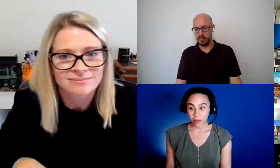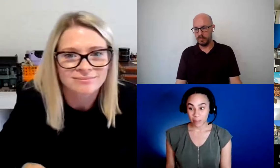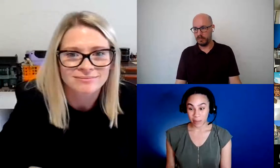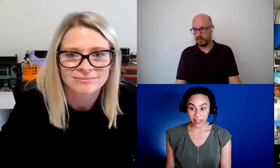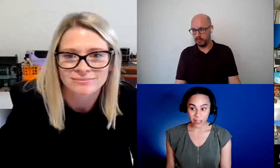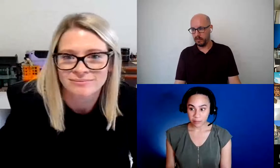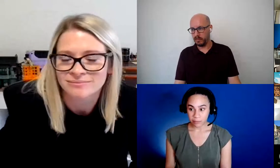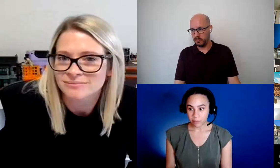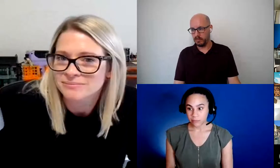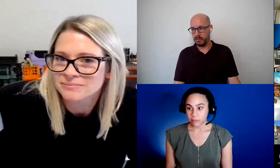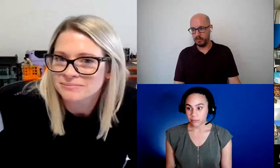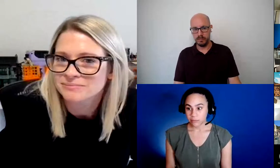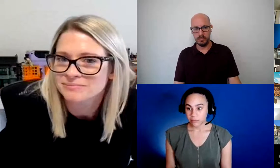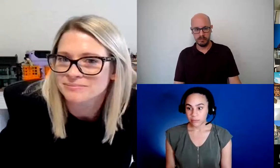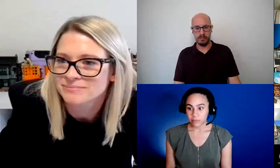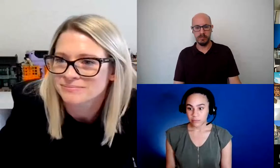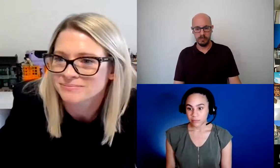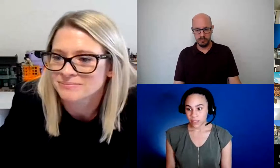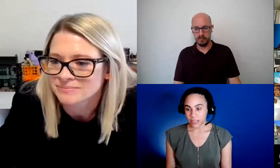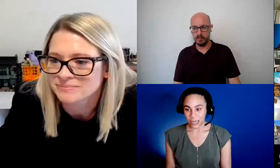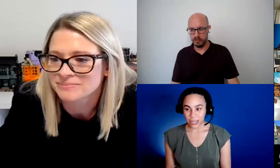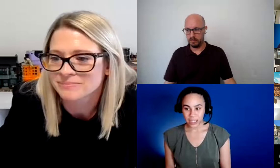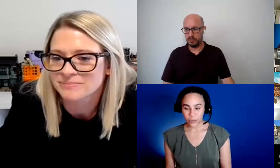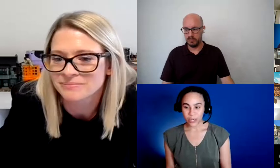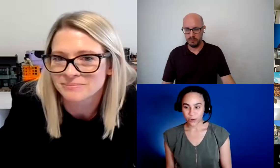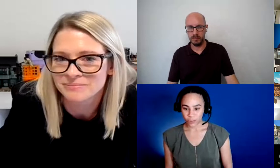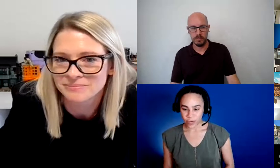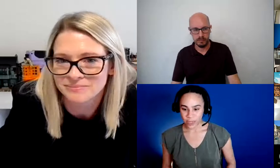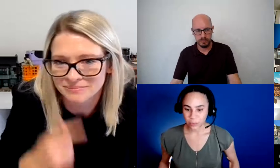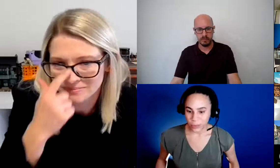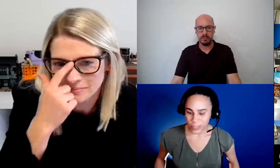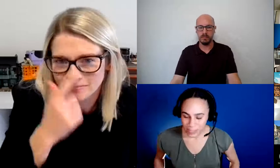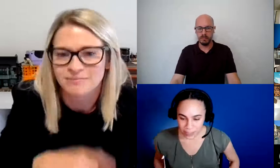different method is how we incorporate our employees.